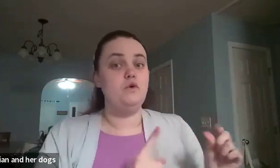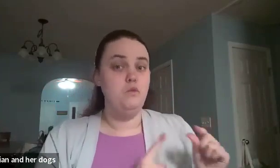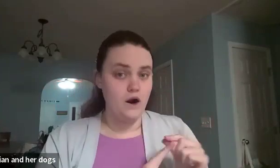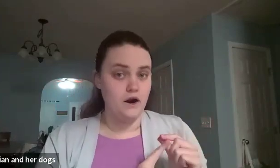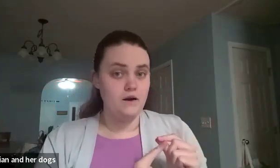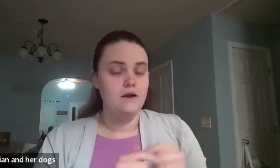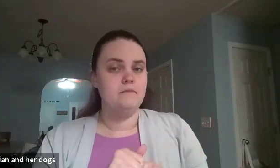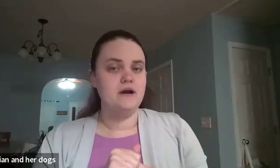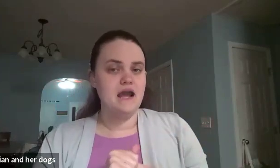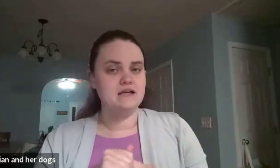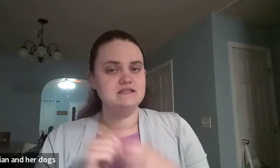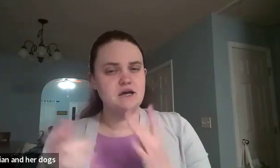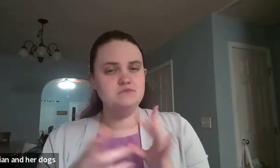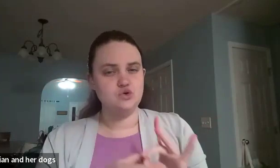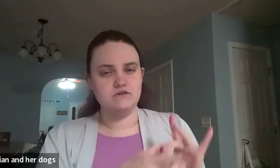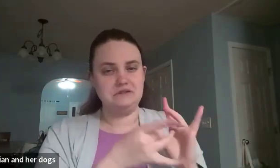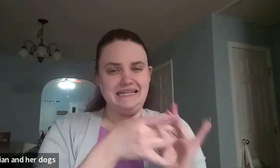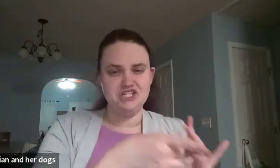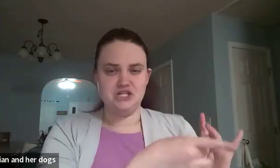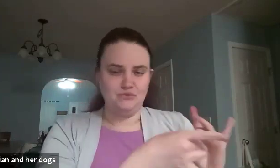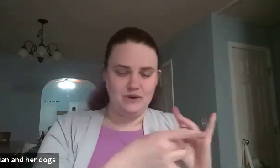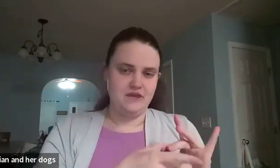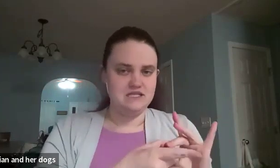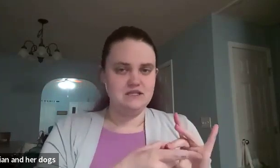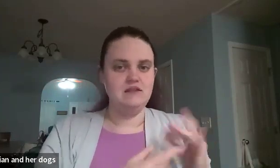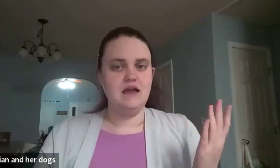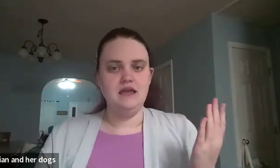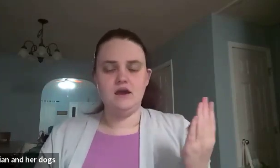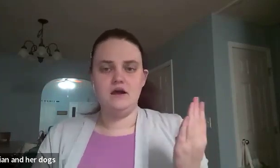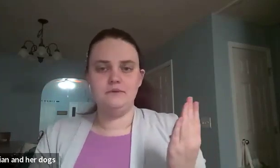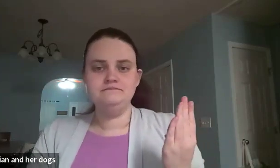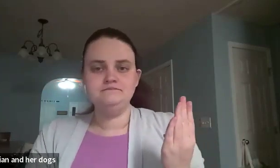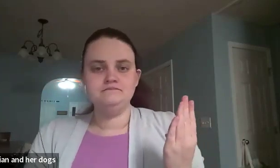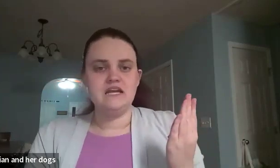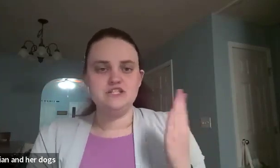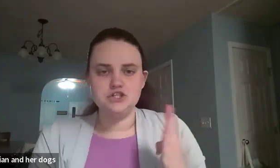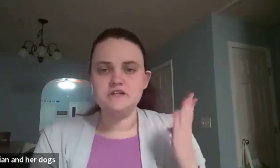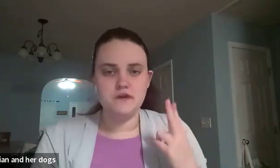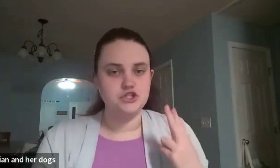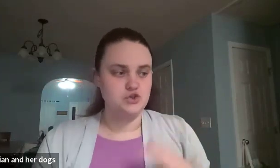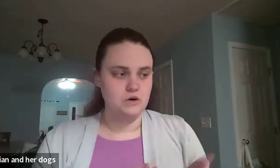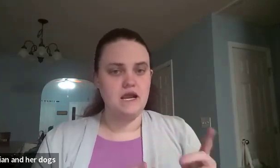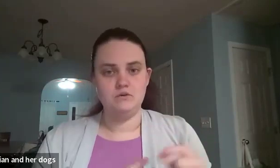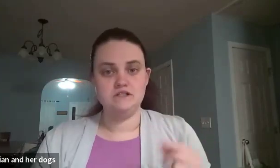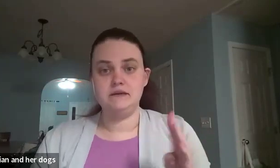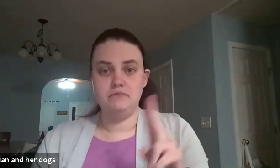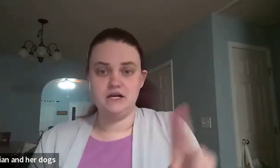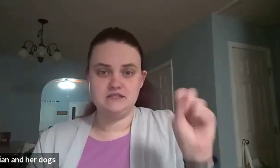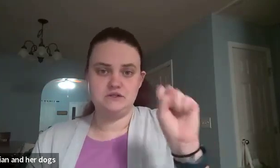the word, but it has some sort of relation with it. And it's usually very shorthand words like bus, where it's